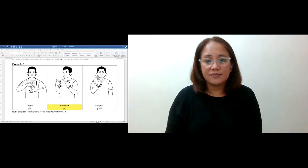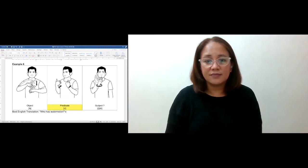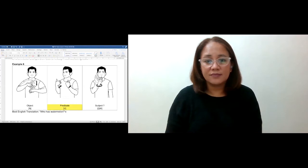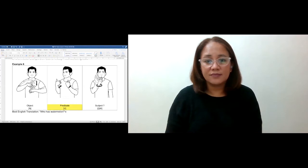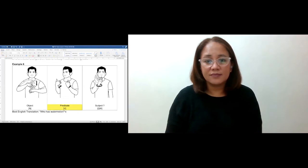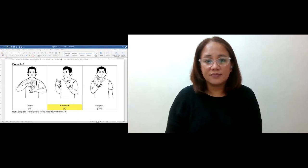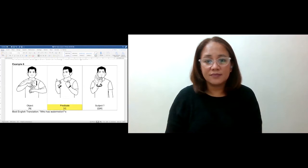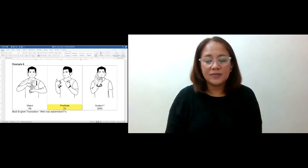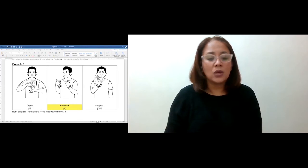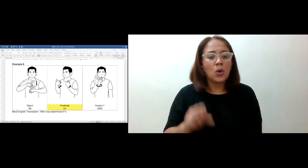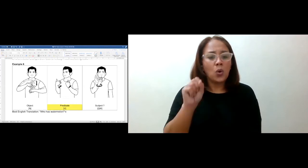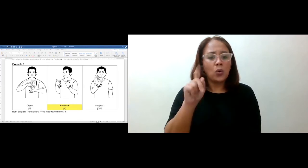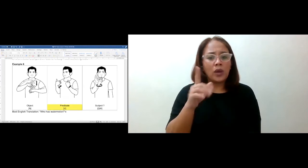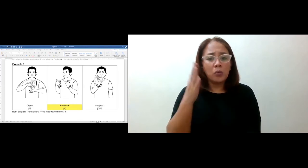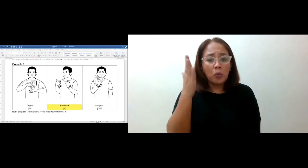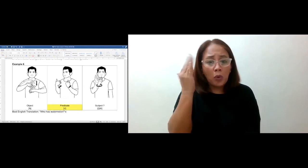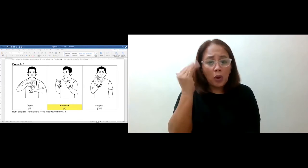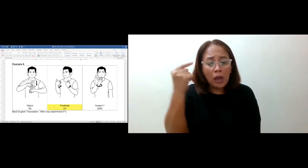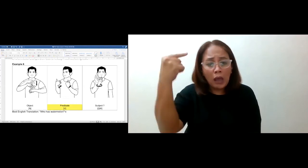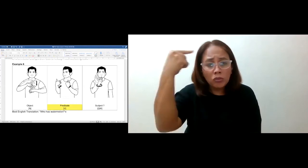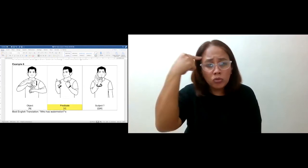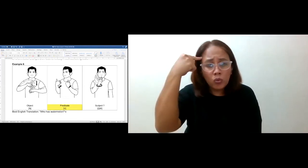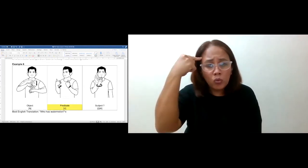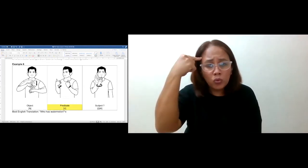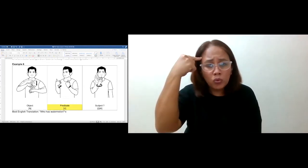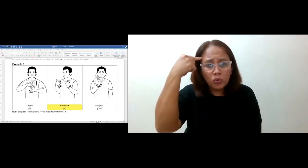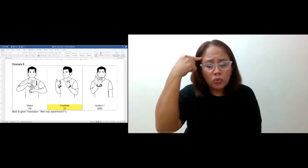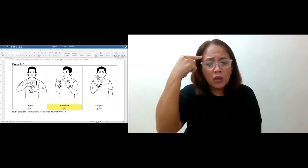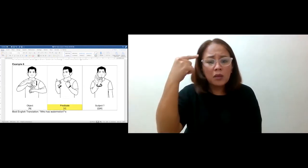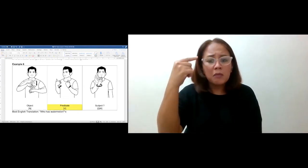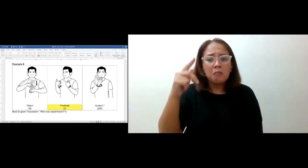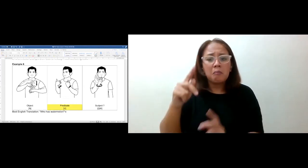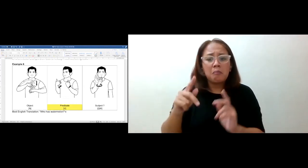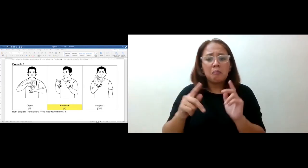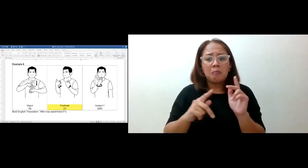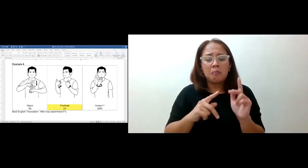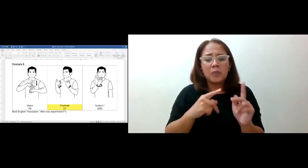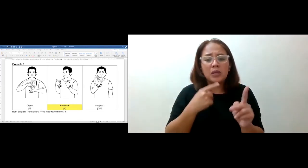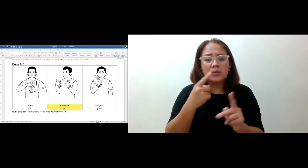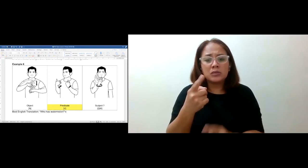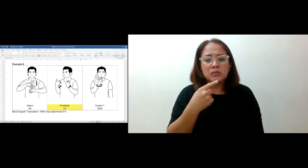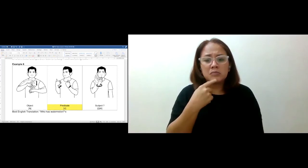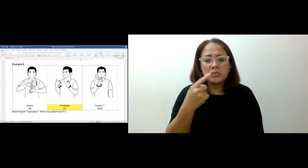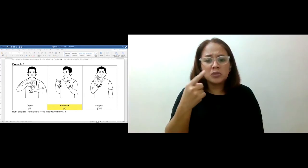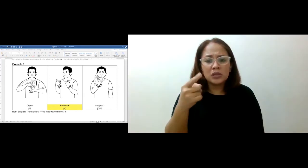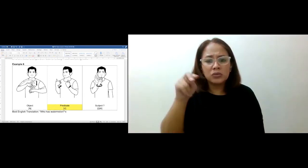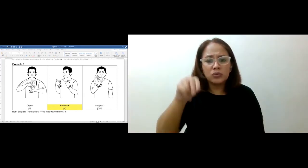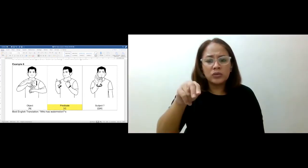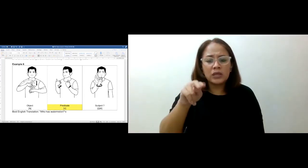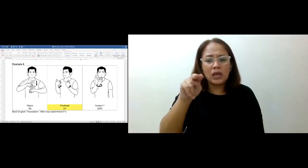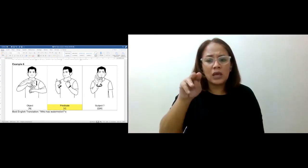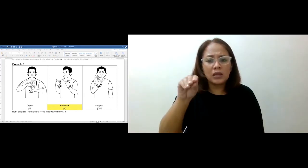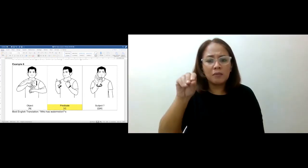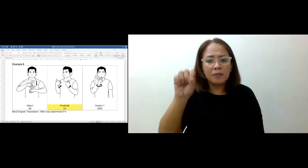Okay, because I thought people say that you need the non-manual with the manual, but maybe I'm mistaken.